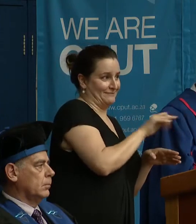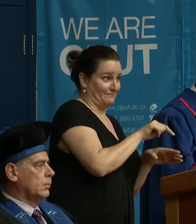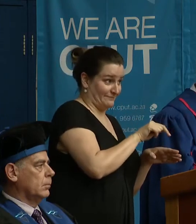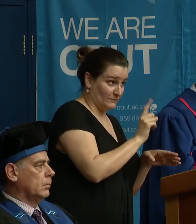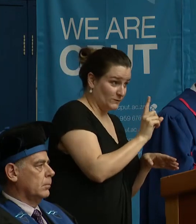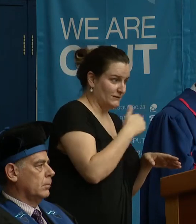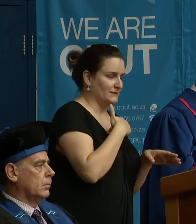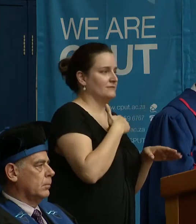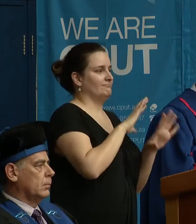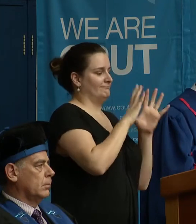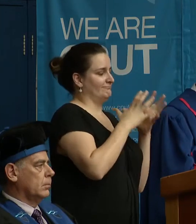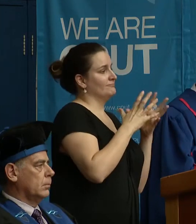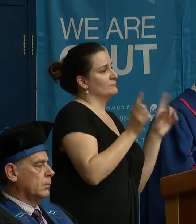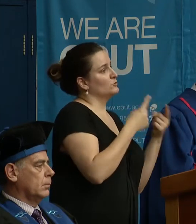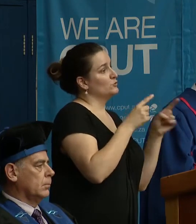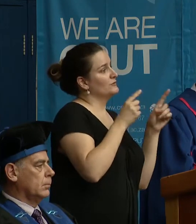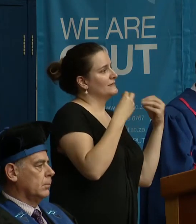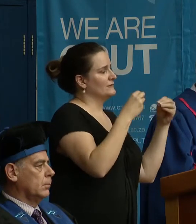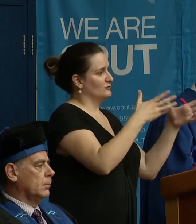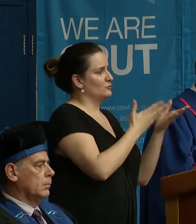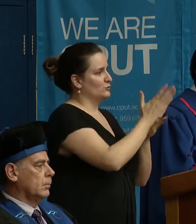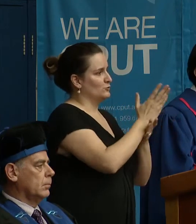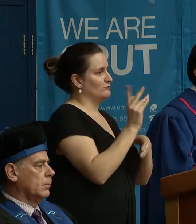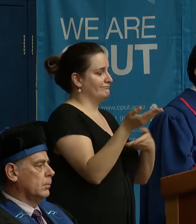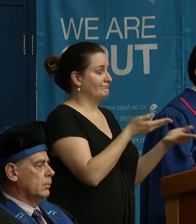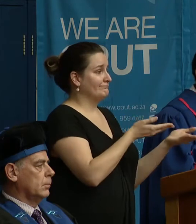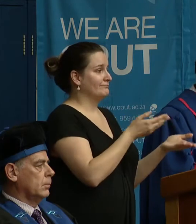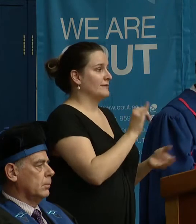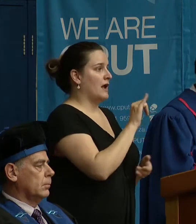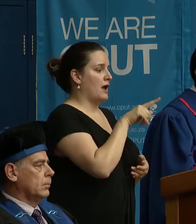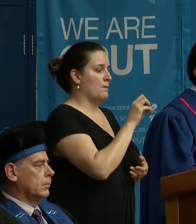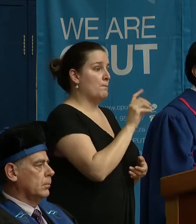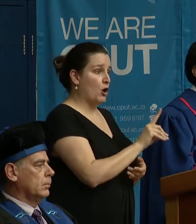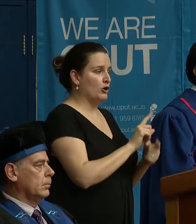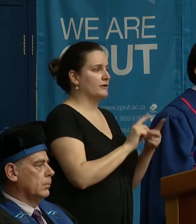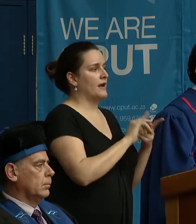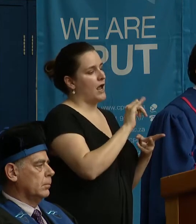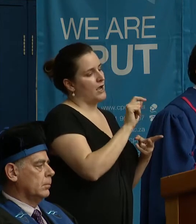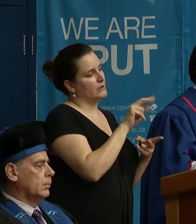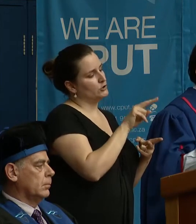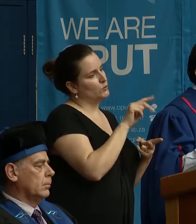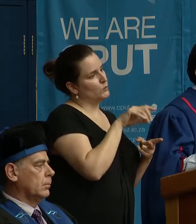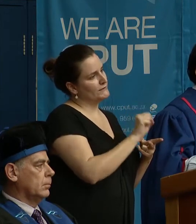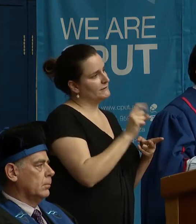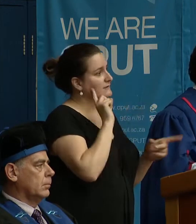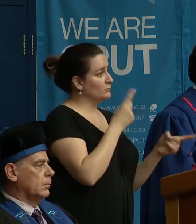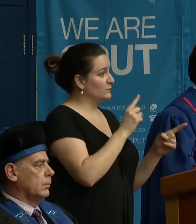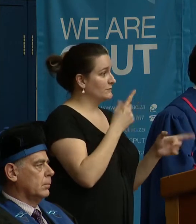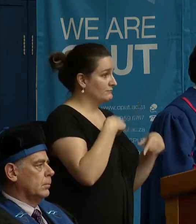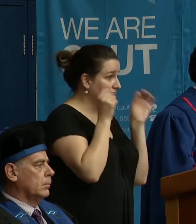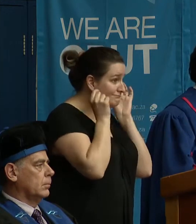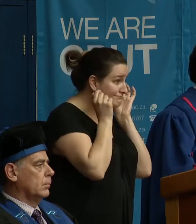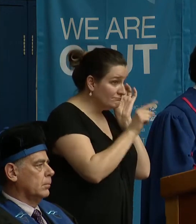for shaping the global music industry through the introduction of its iPod and the iTunes Music Store. Now, some of you might not know what